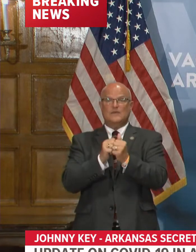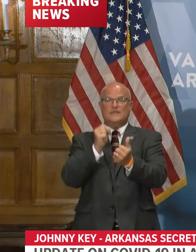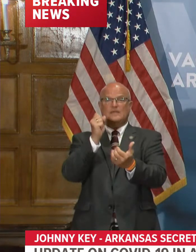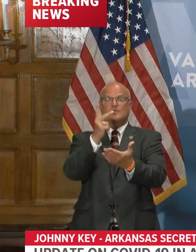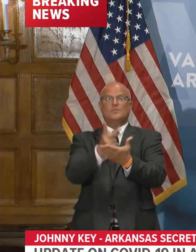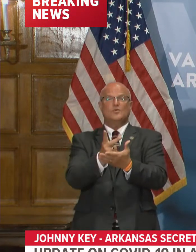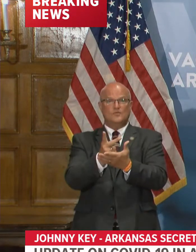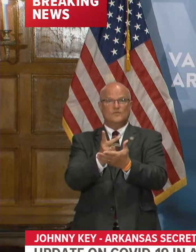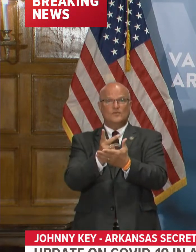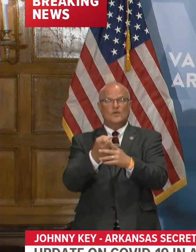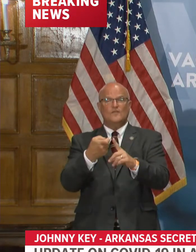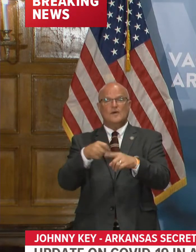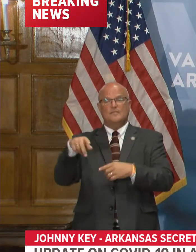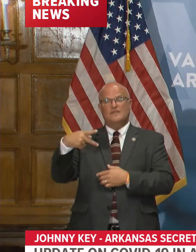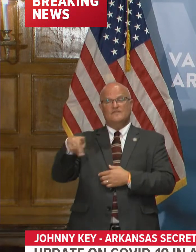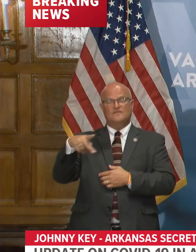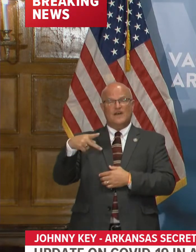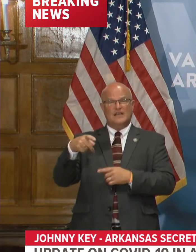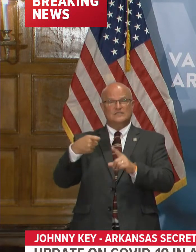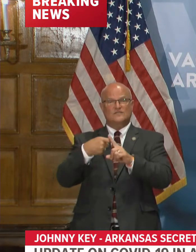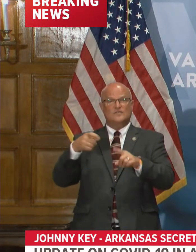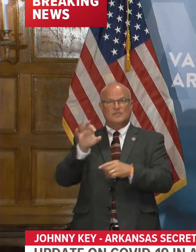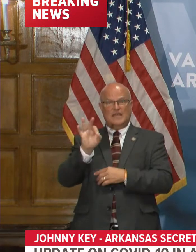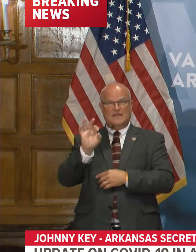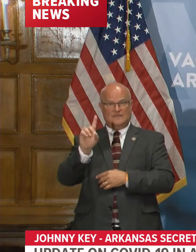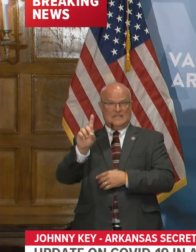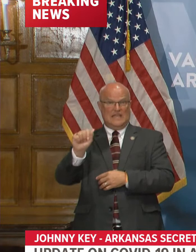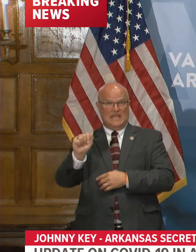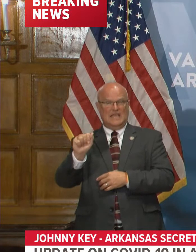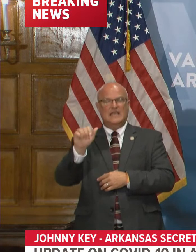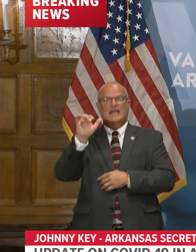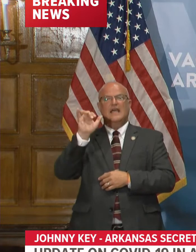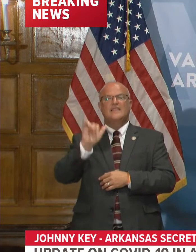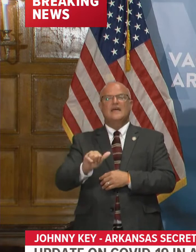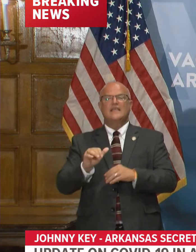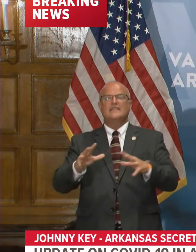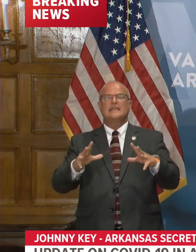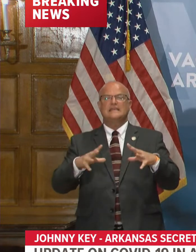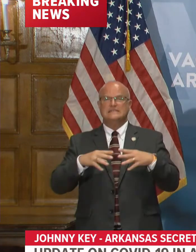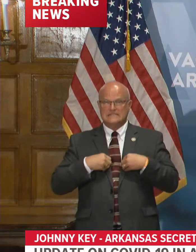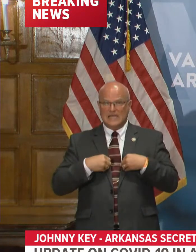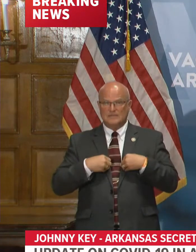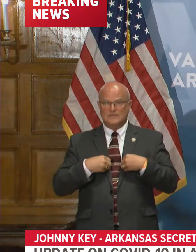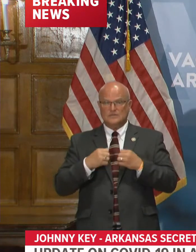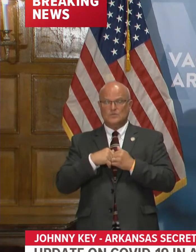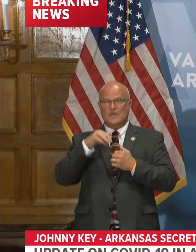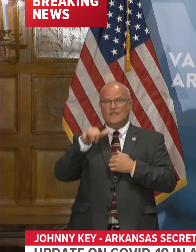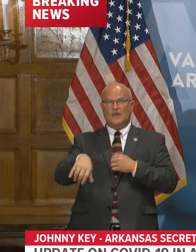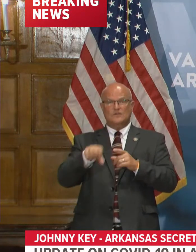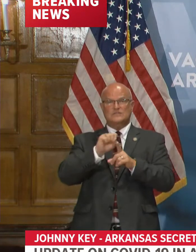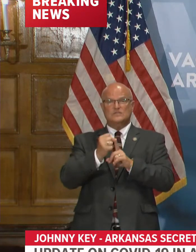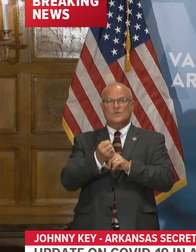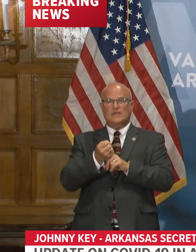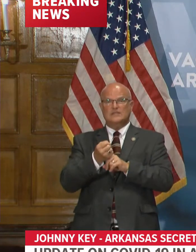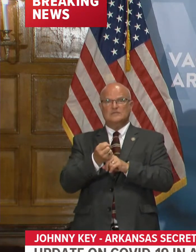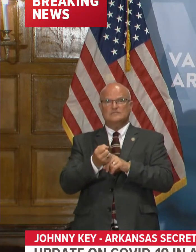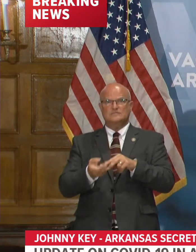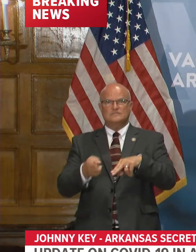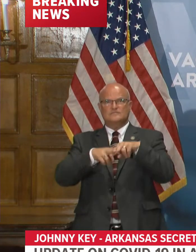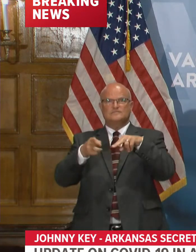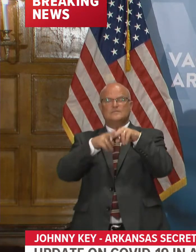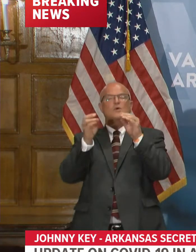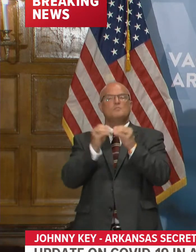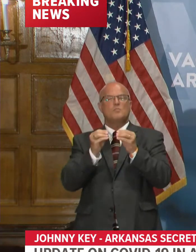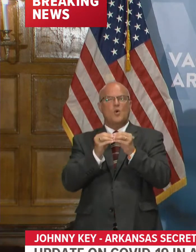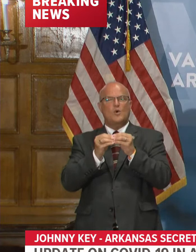approval of the Pfizer vaccine from the FDA, that the acceptance in those situations will be greater, and